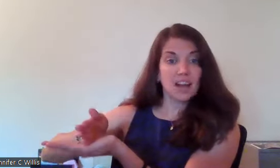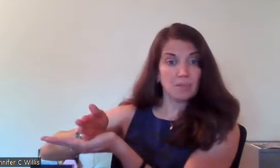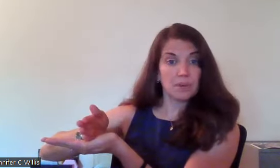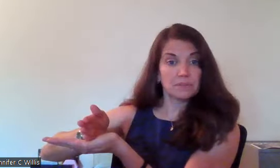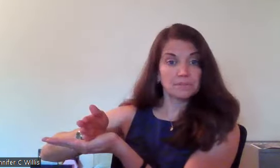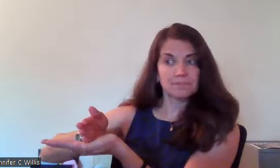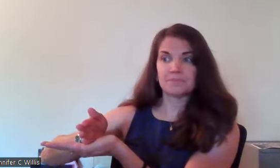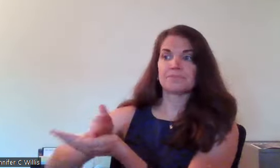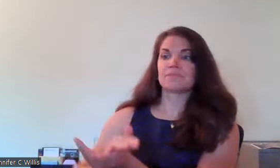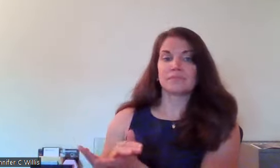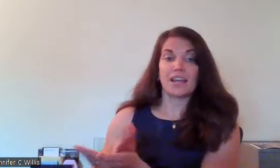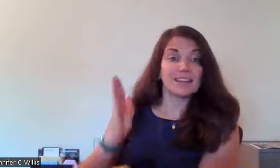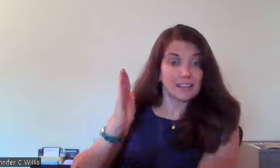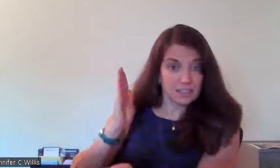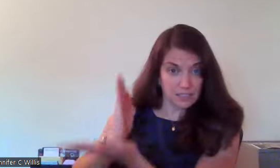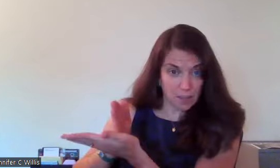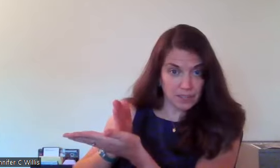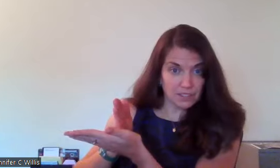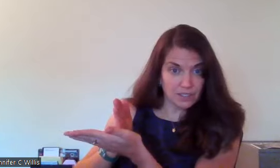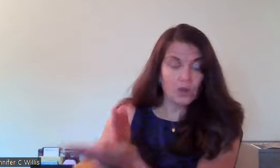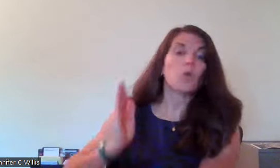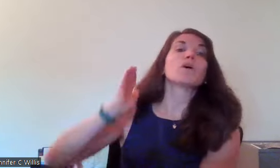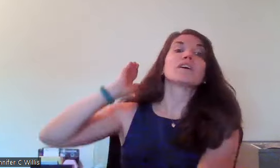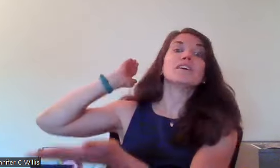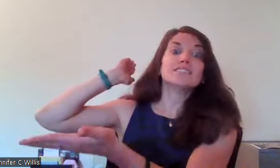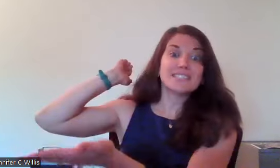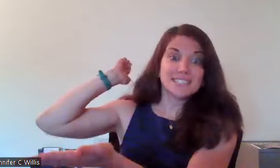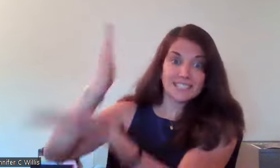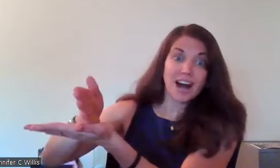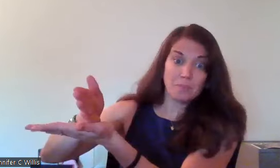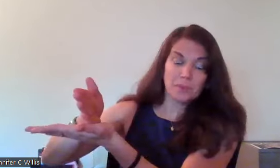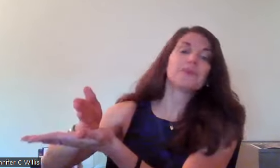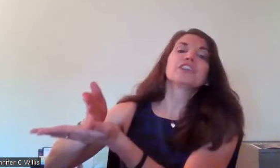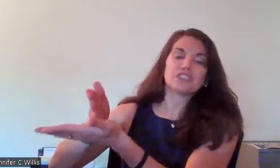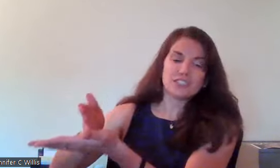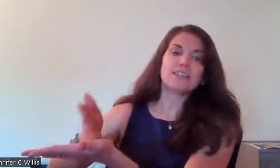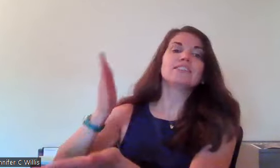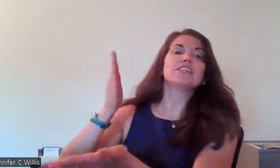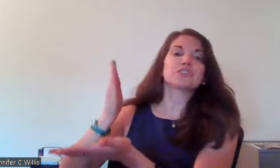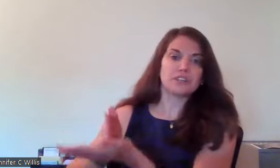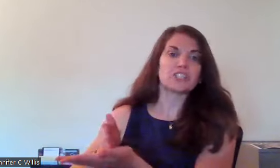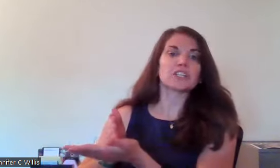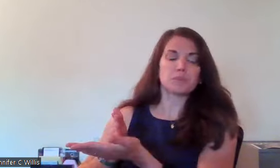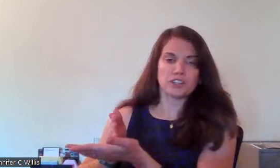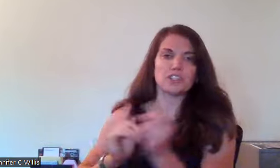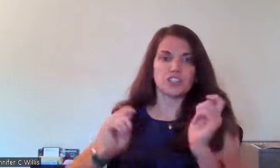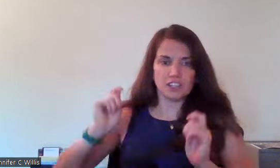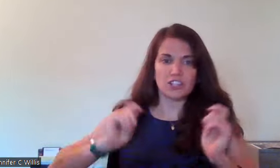Stop. And again, stop it or stop. Your intensity, your facial expression